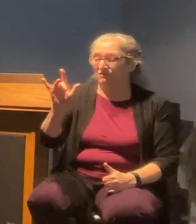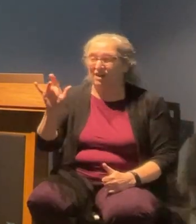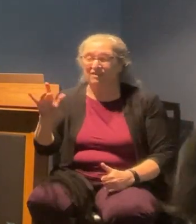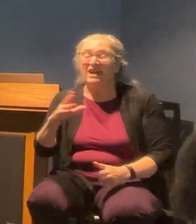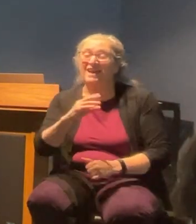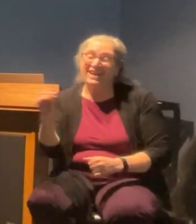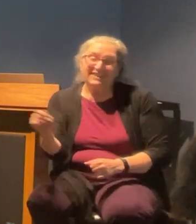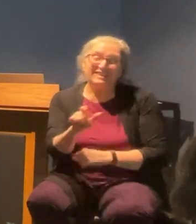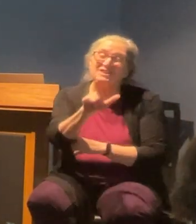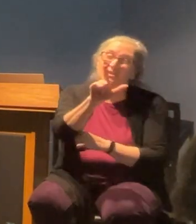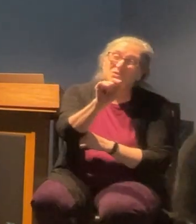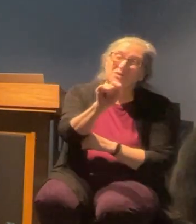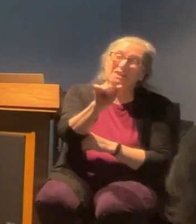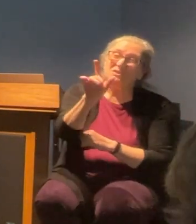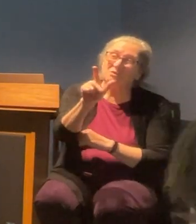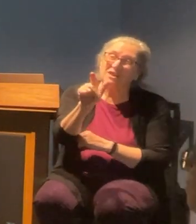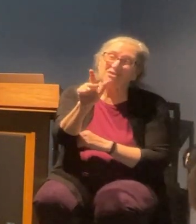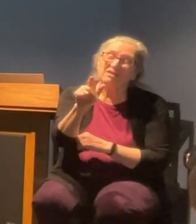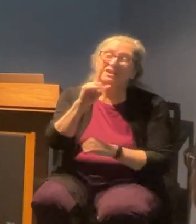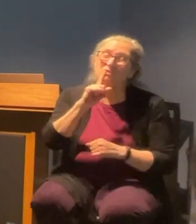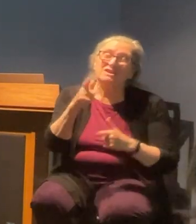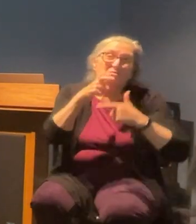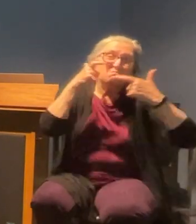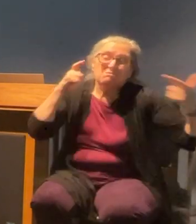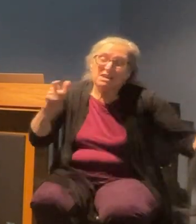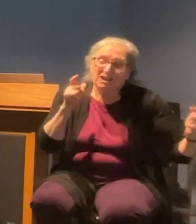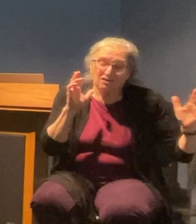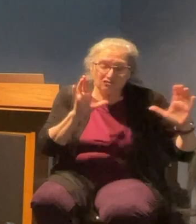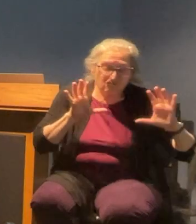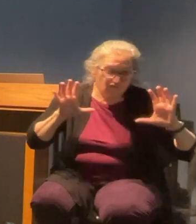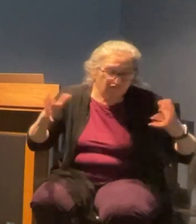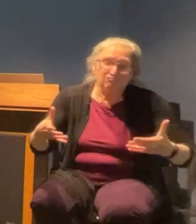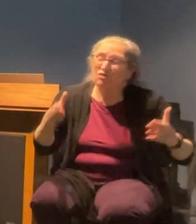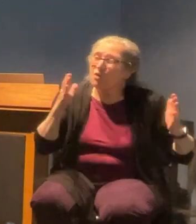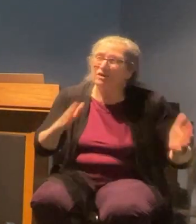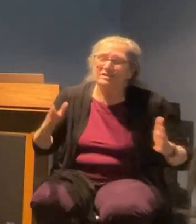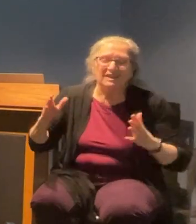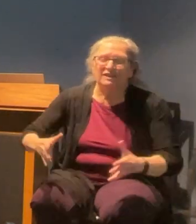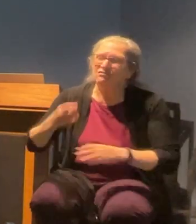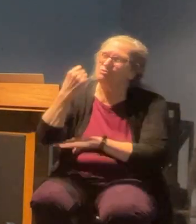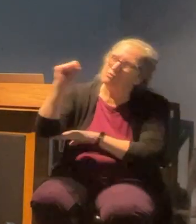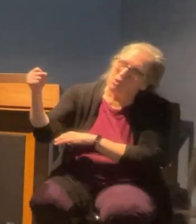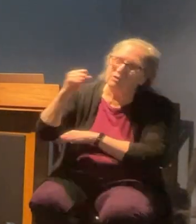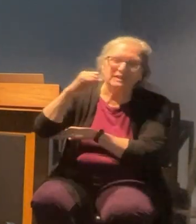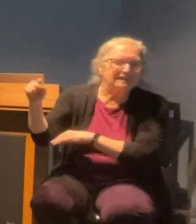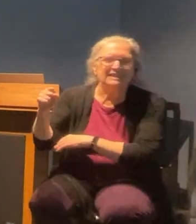huge organization of workers trying to protest about that, and they got